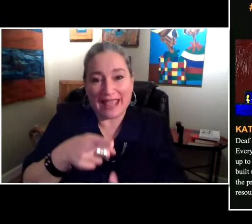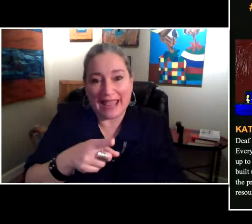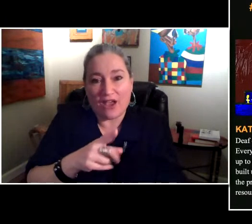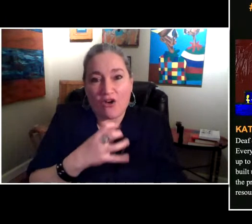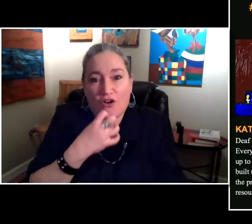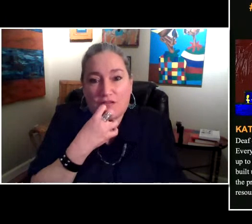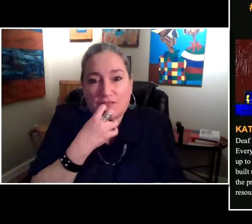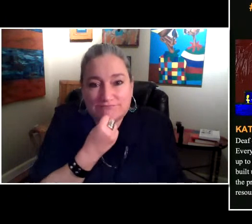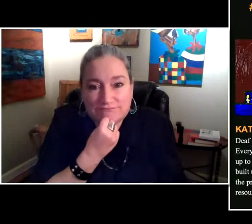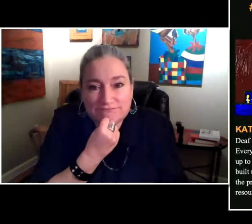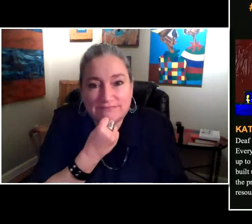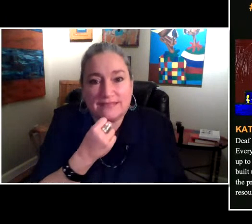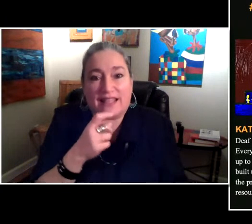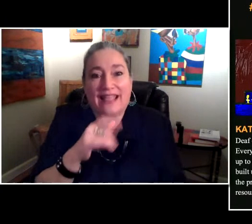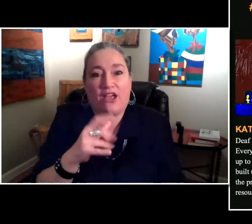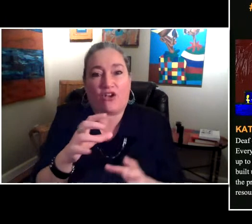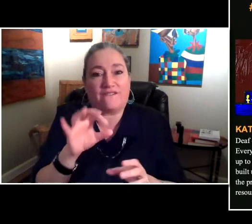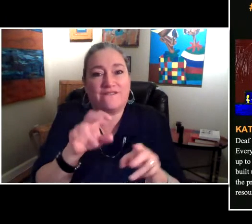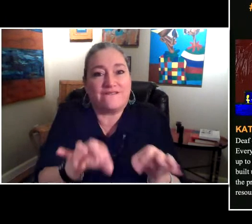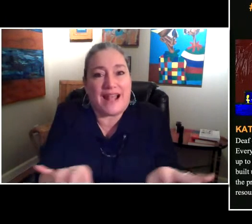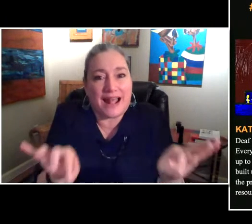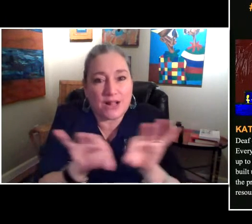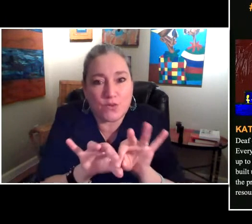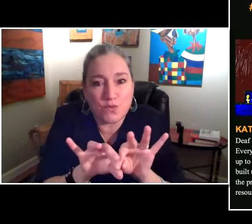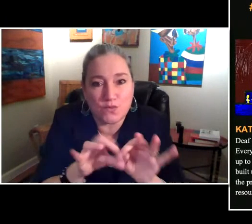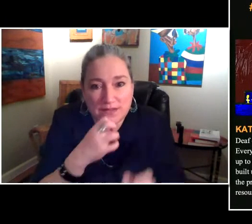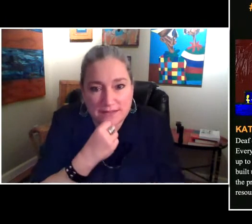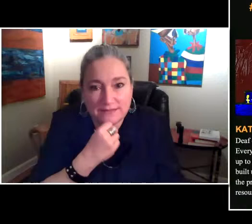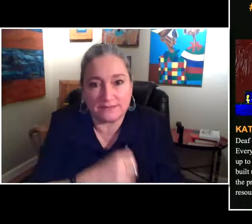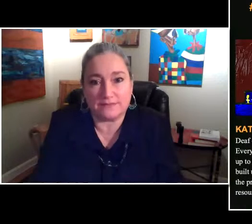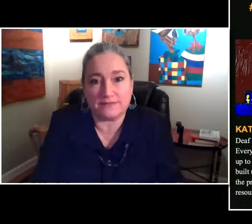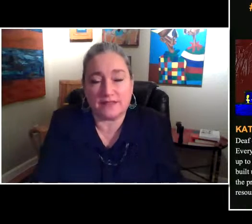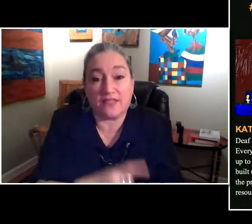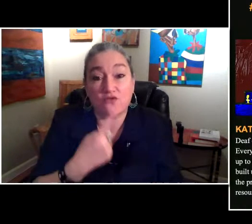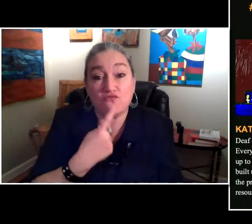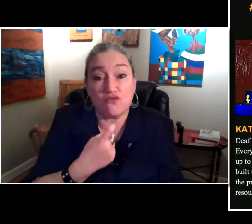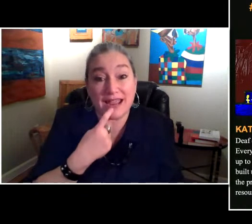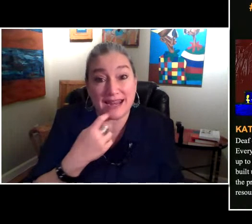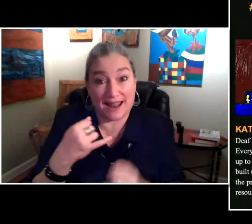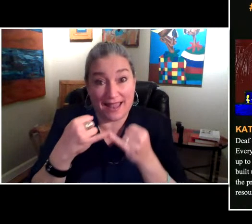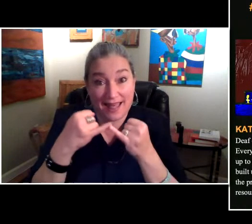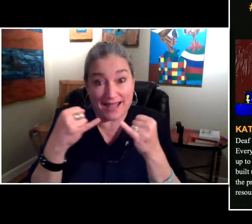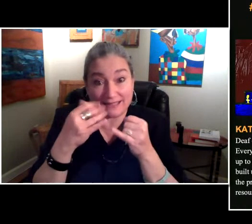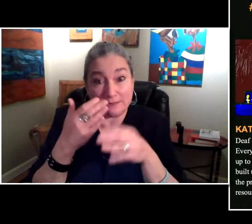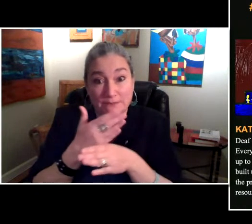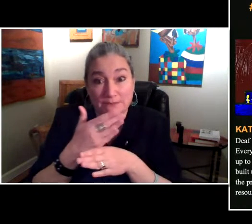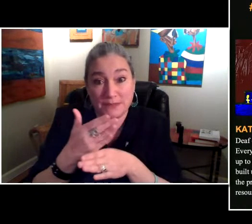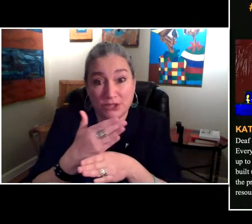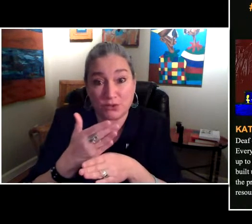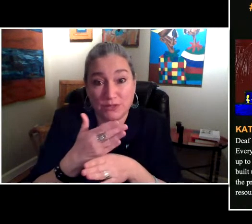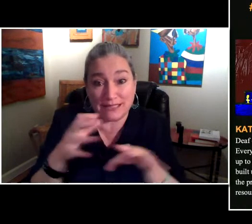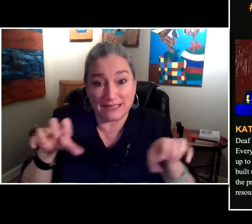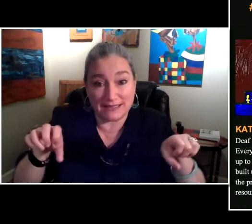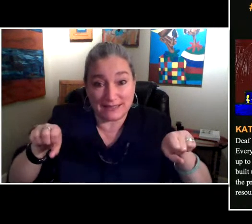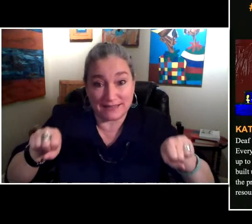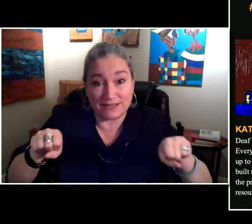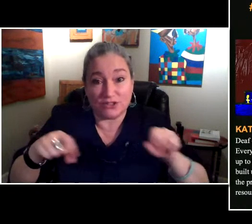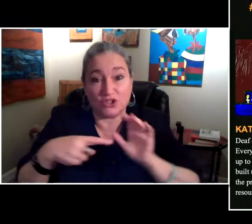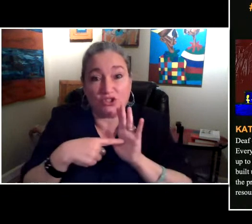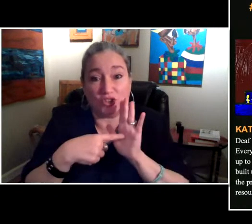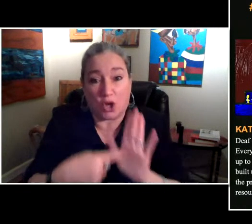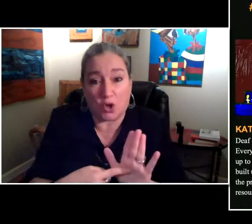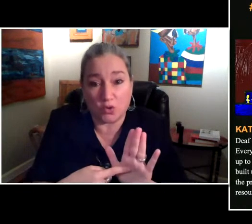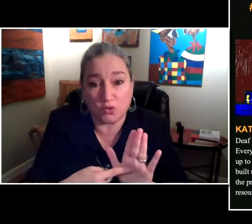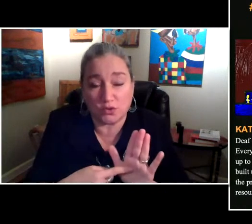deaf child shows that they matter and that they are valued. And the red lines between